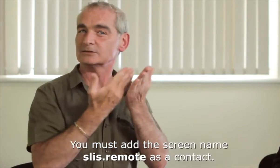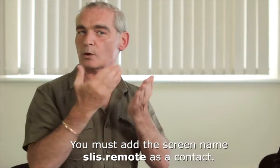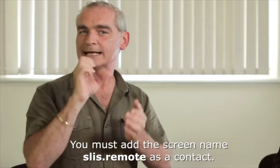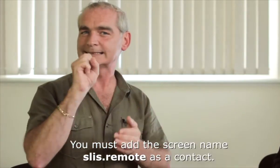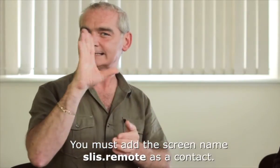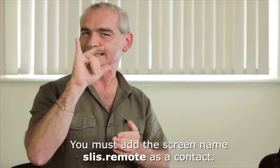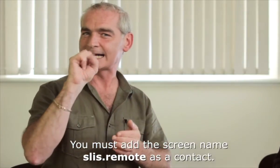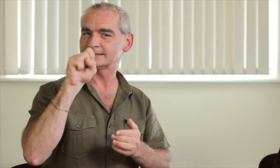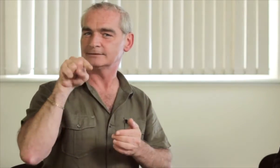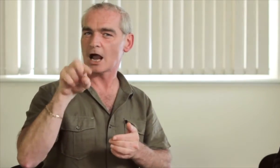as a contact.